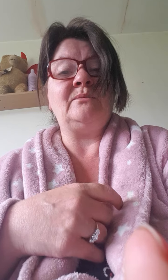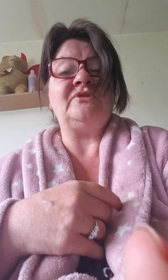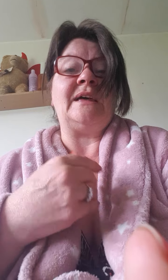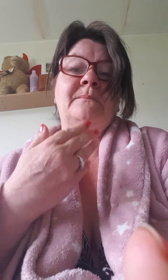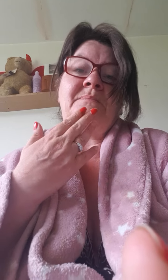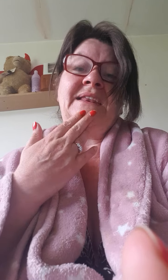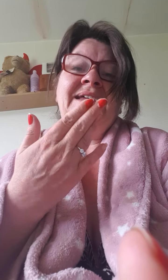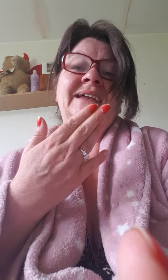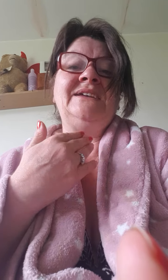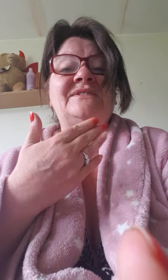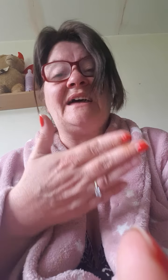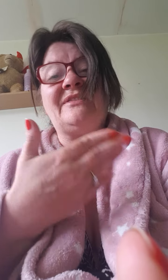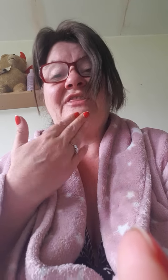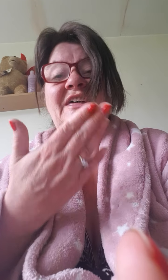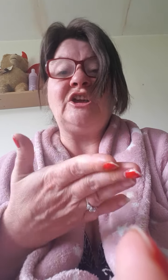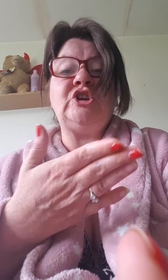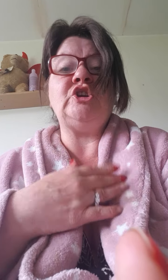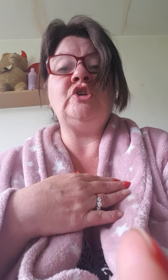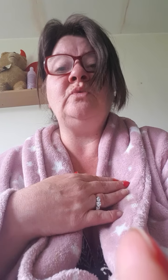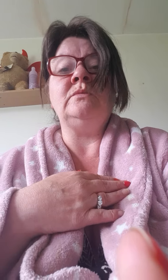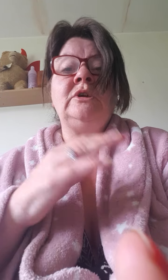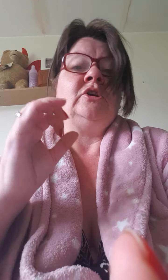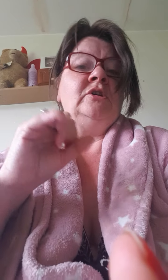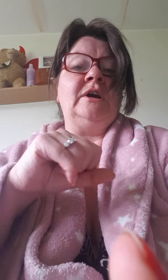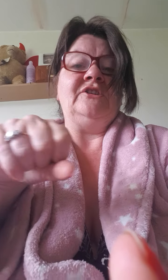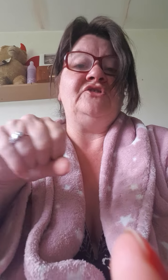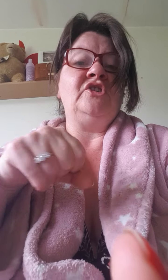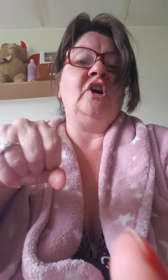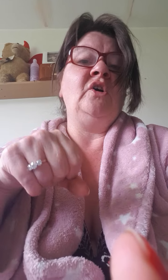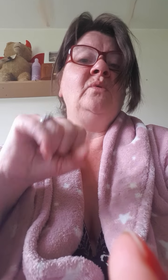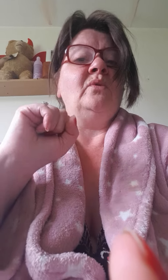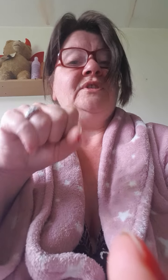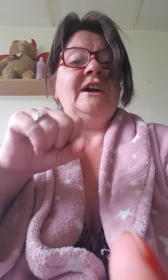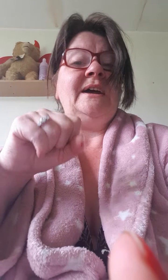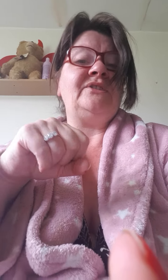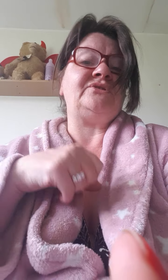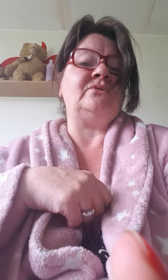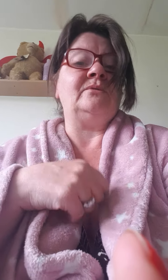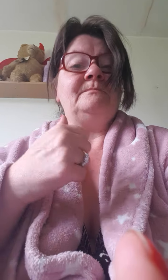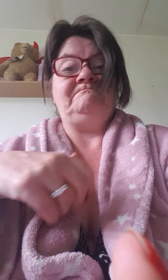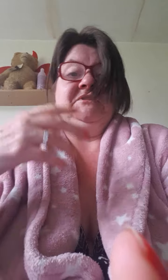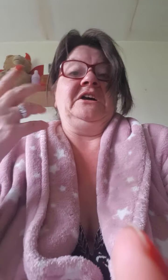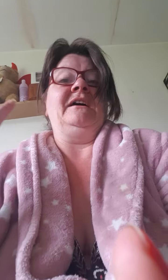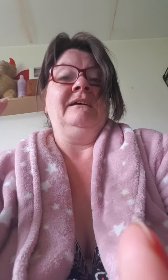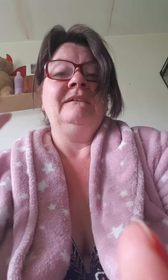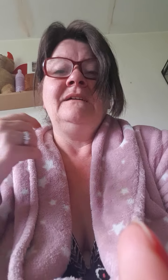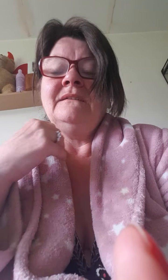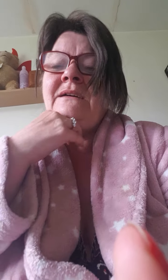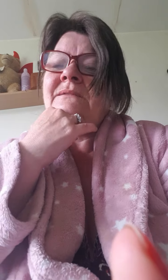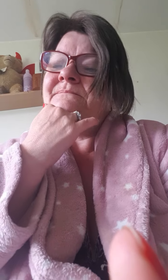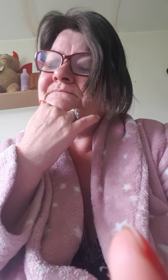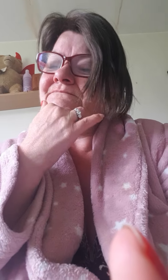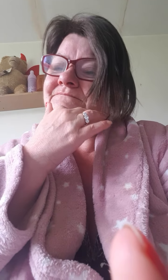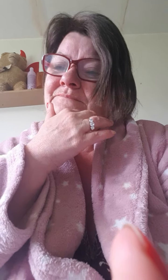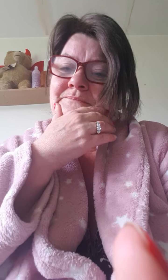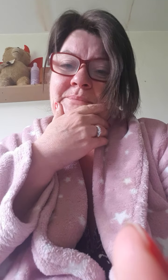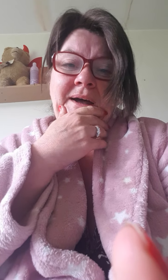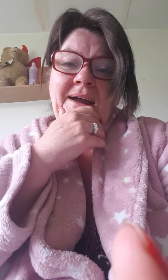language, like please, like thank you, it's no or yes or yeah. But I know